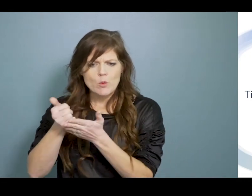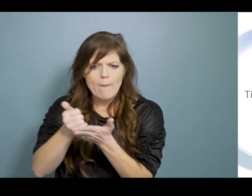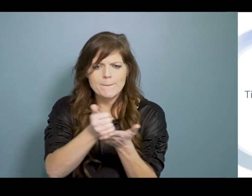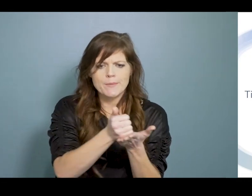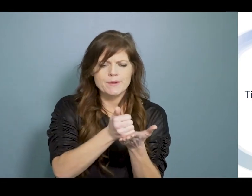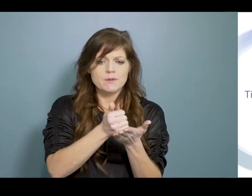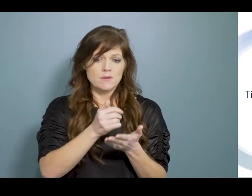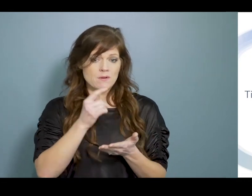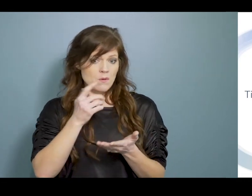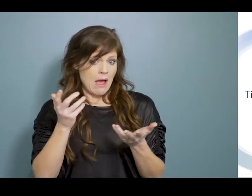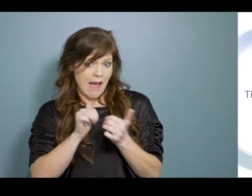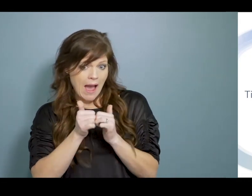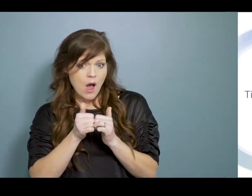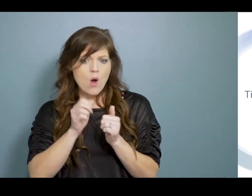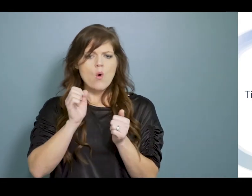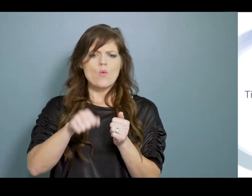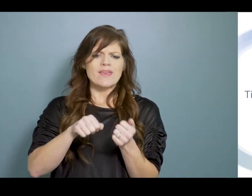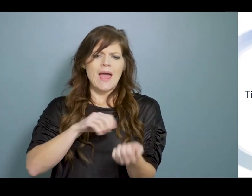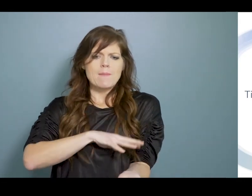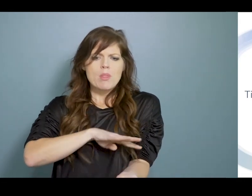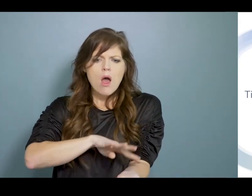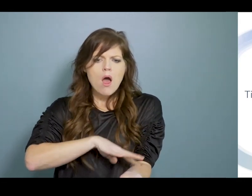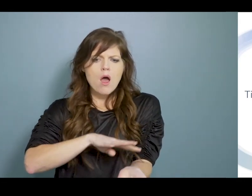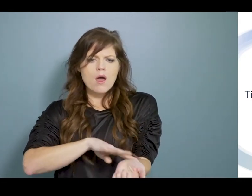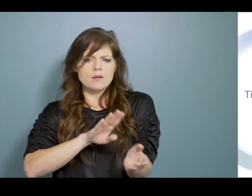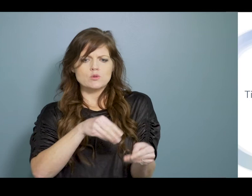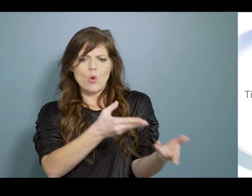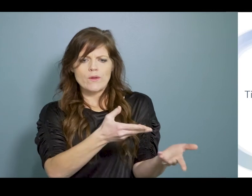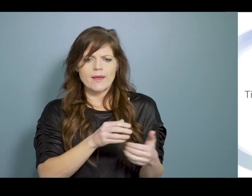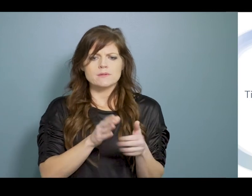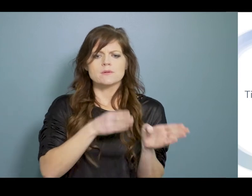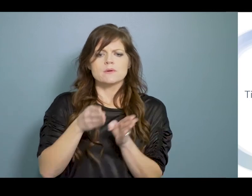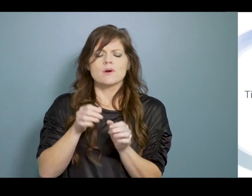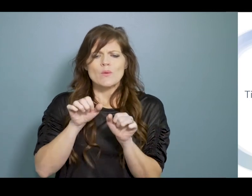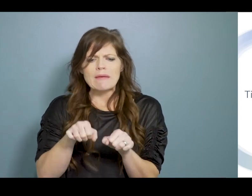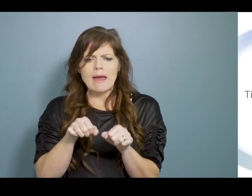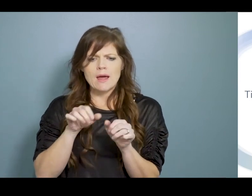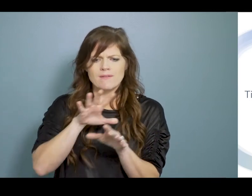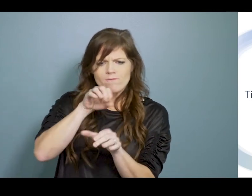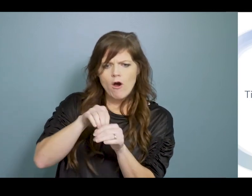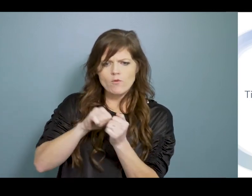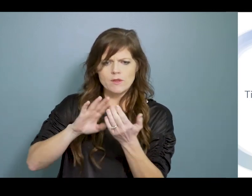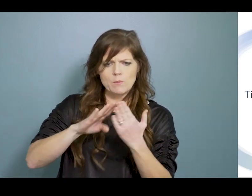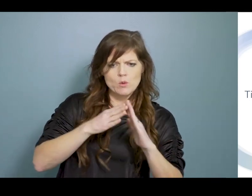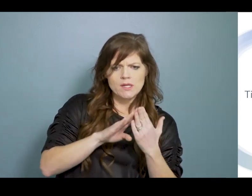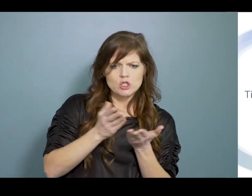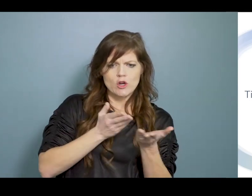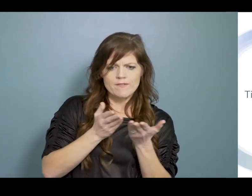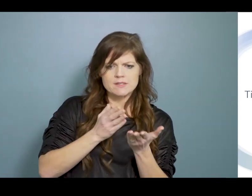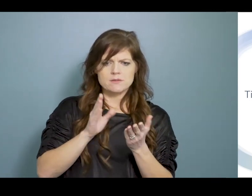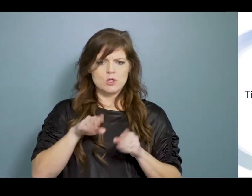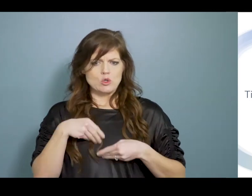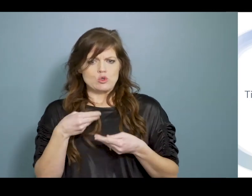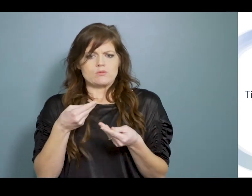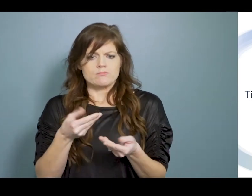can give blood. We can write to leaders. We can find causes that are important to us and get involved or donate. And